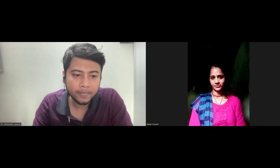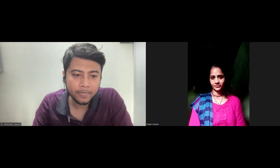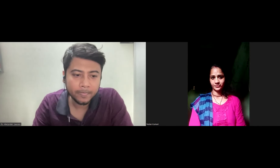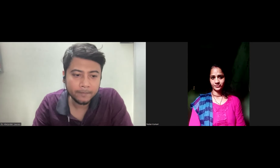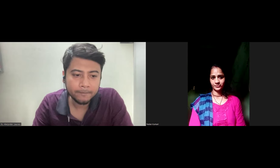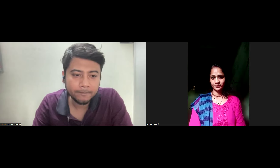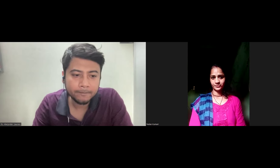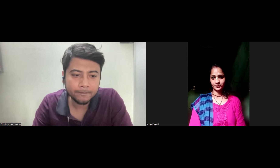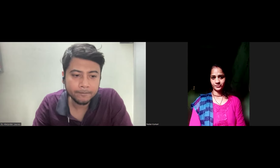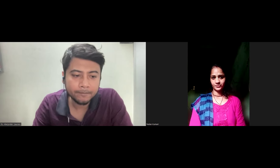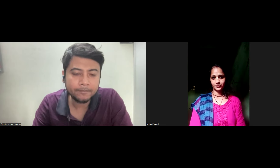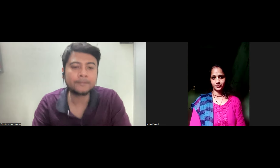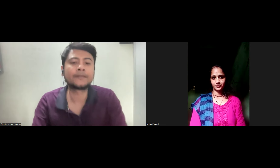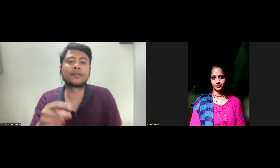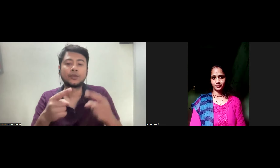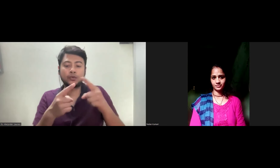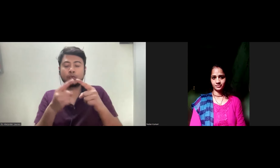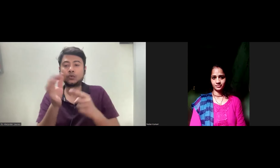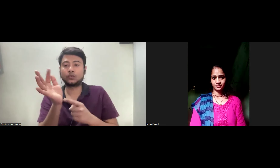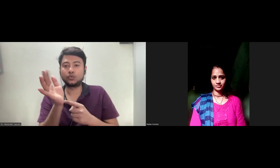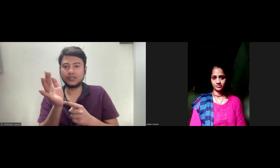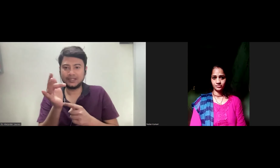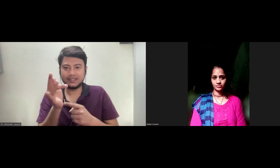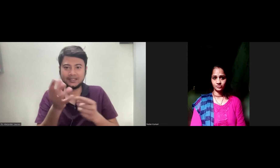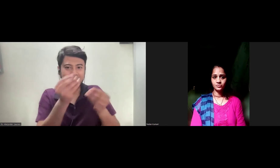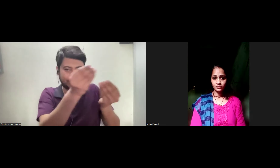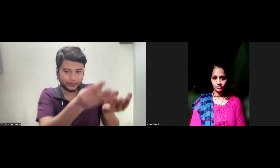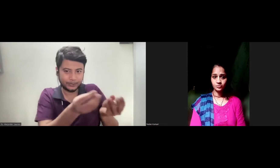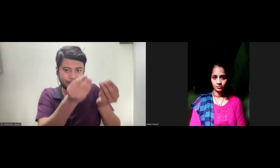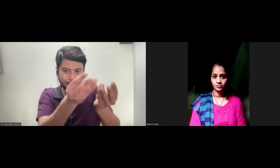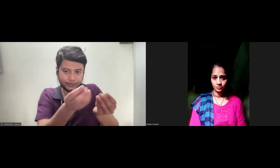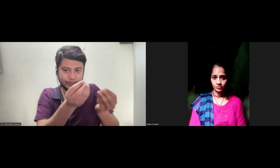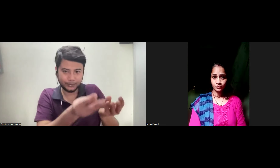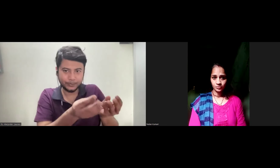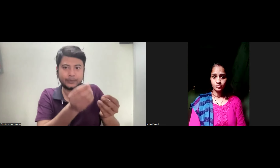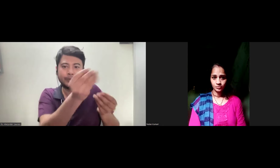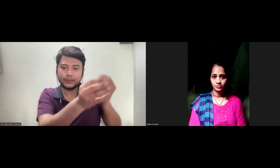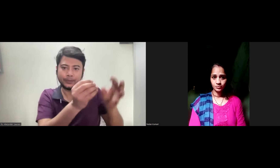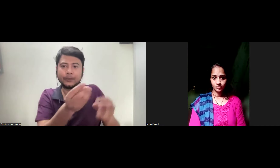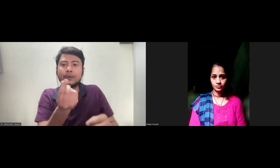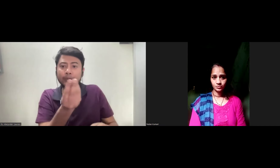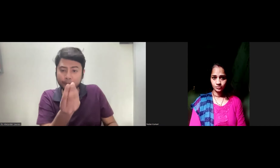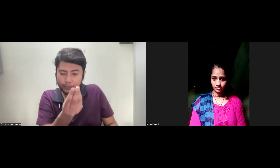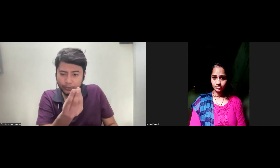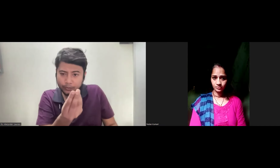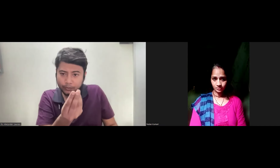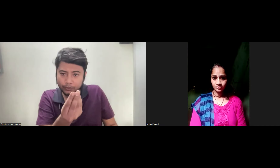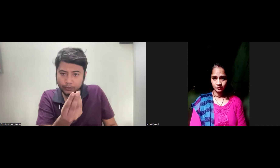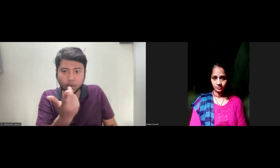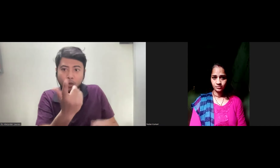you have? The tulsi leaves. How many tulsi leaves will you have? Many of them are there, or few of them are there?